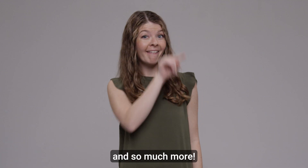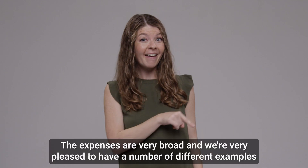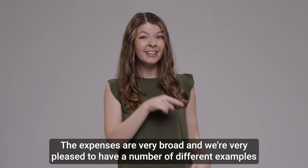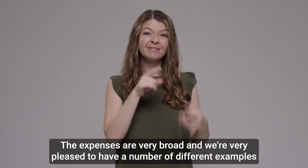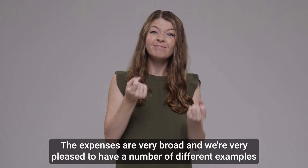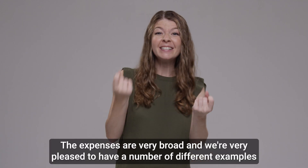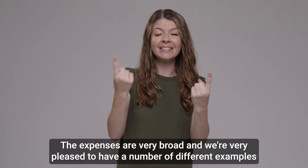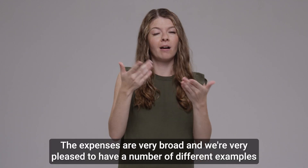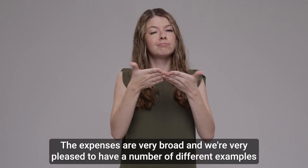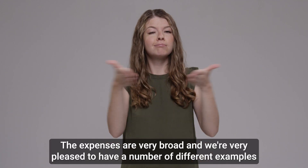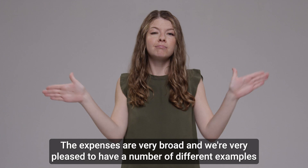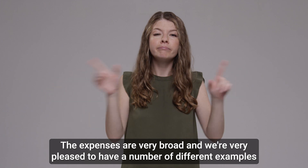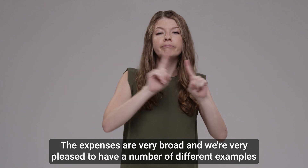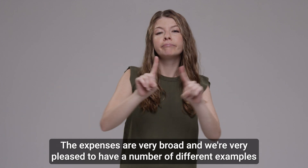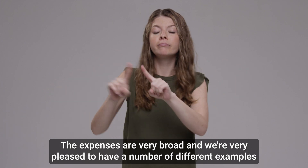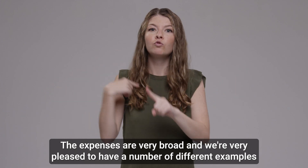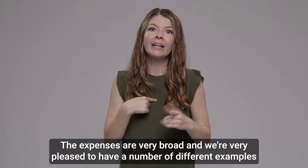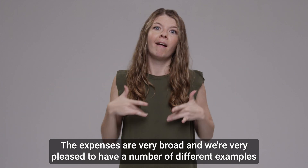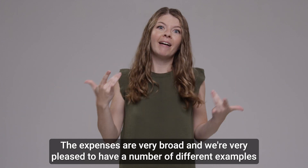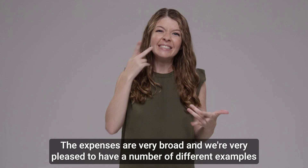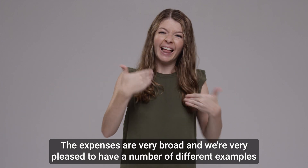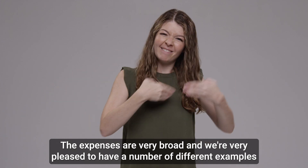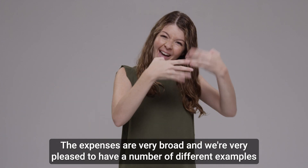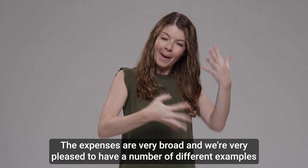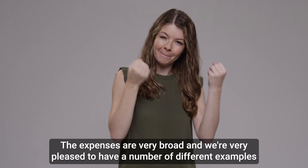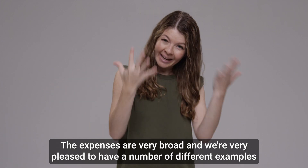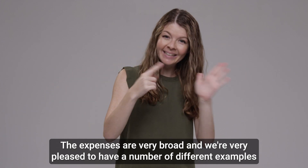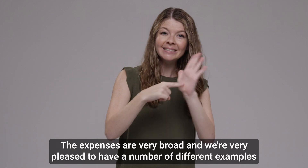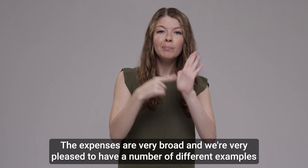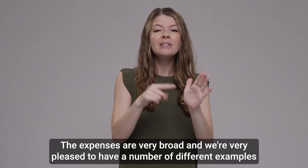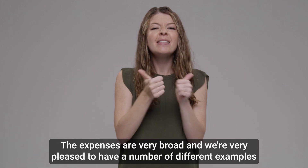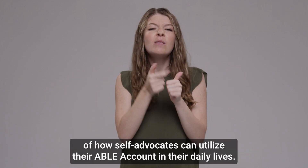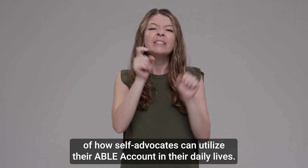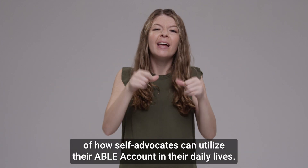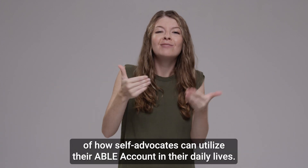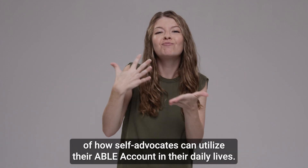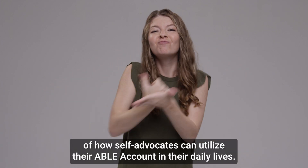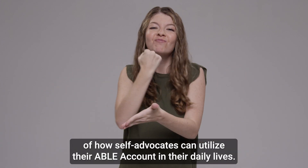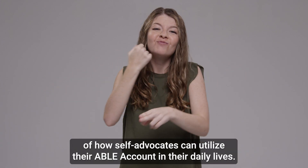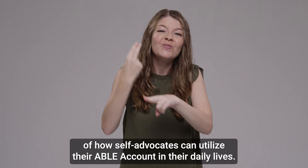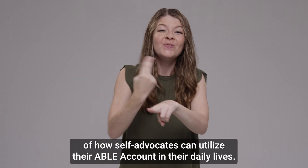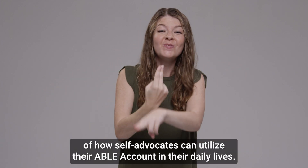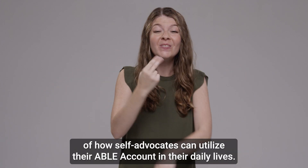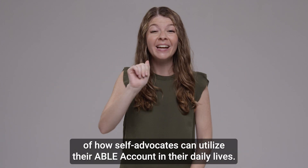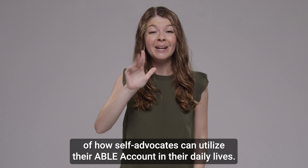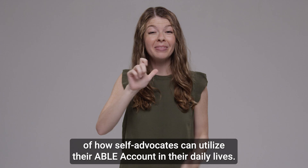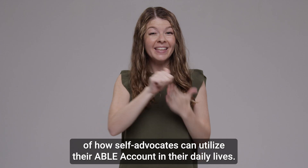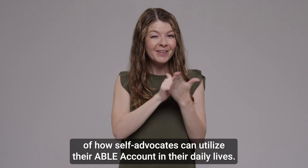The expenses are very broad, and we're very pleased to have a number of different examples of how self-advocates can utilize their ABLE